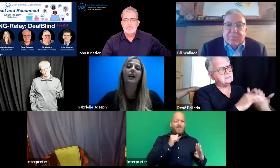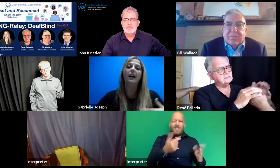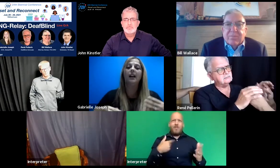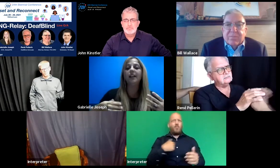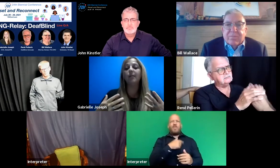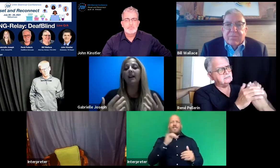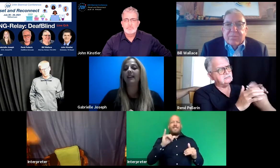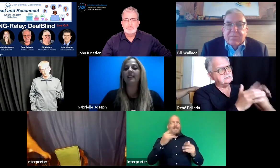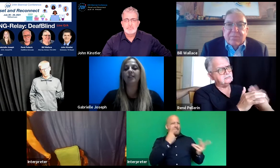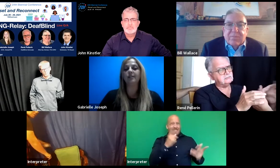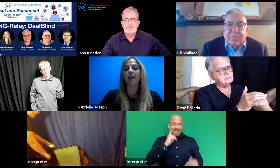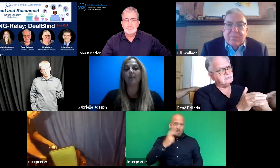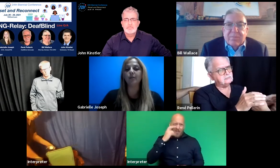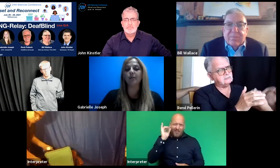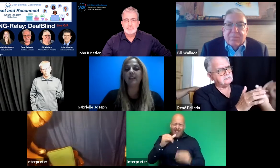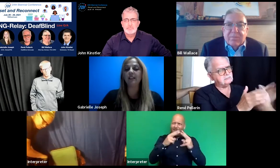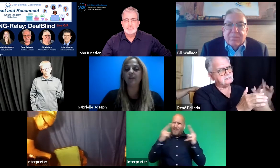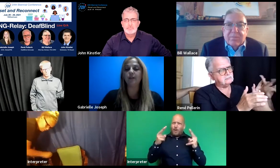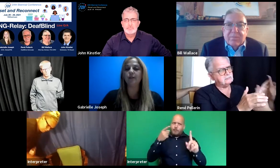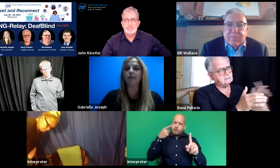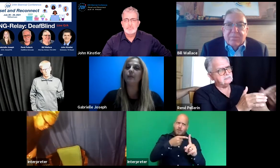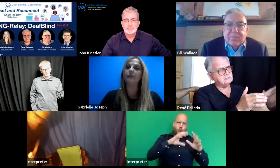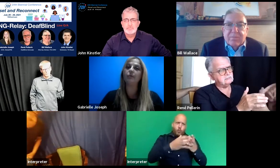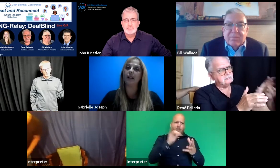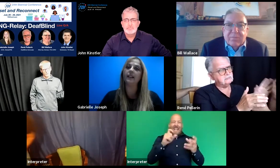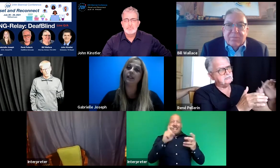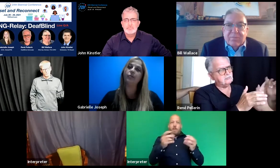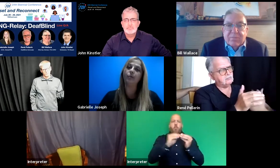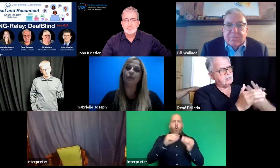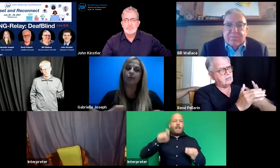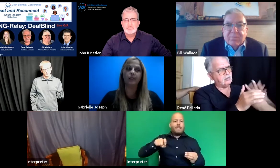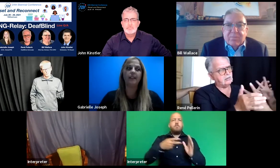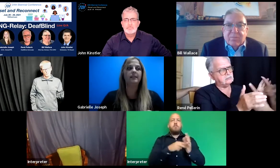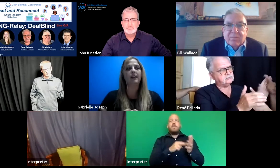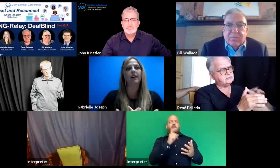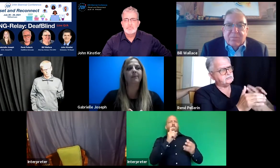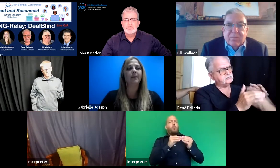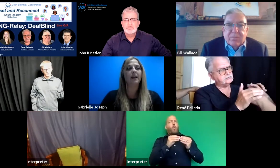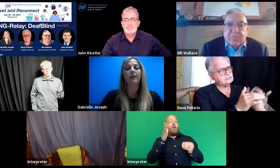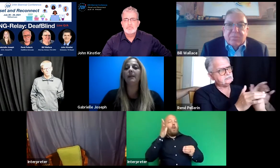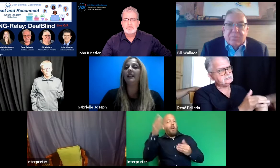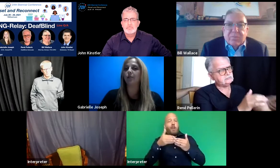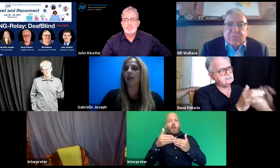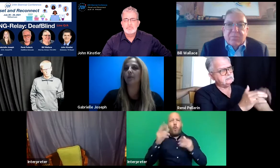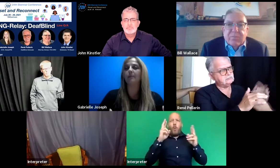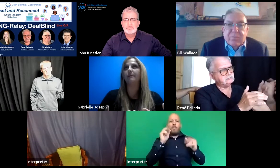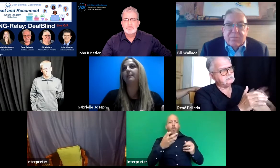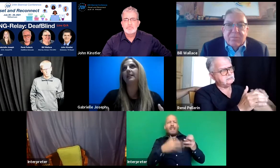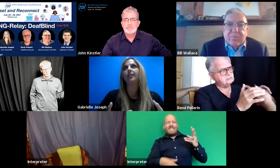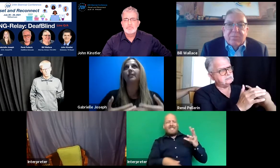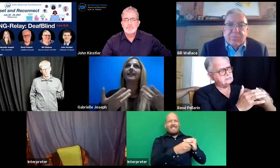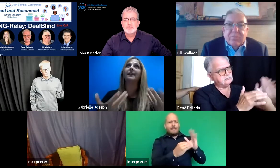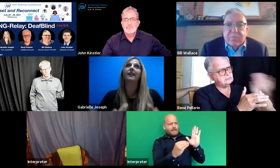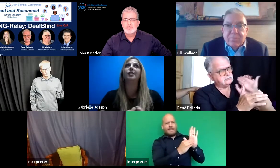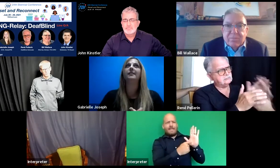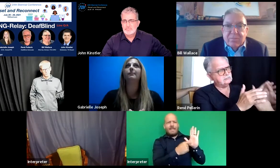so, you know, I think there's opportunity in the future to maybe write into the rulings, maybe